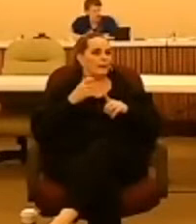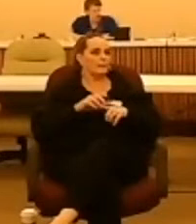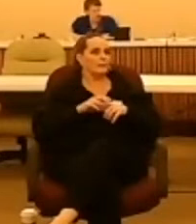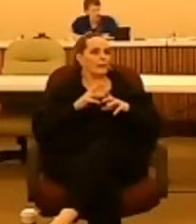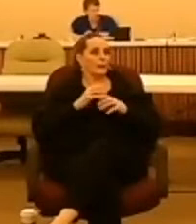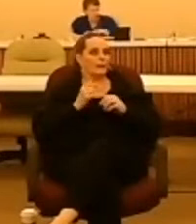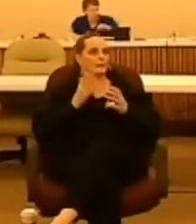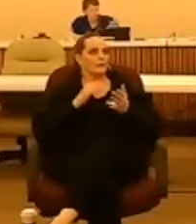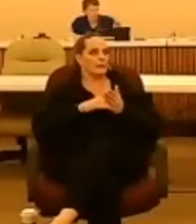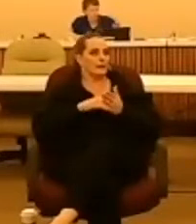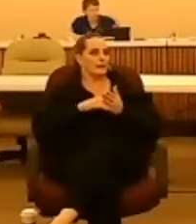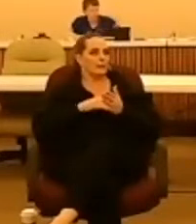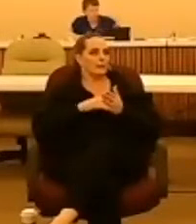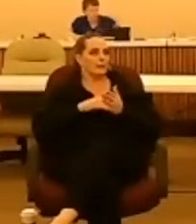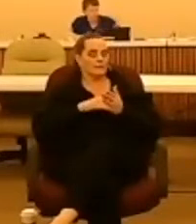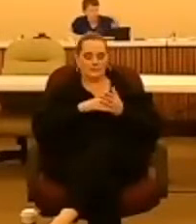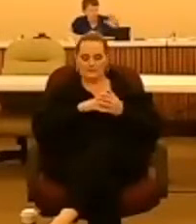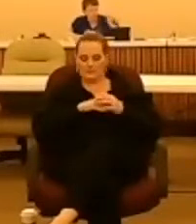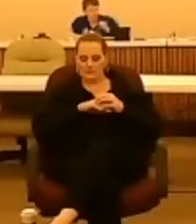And again,